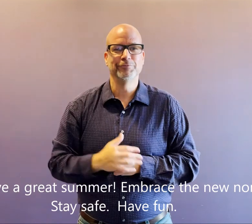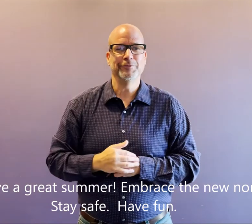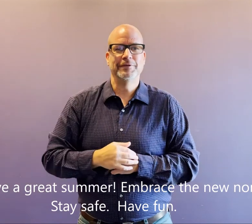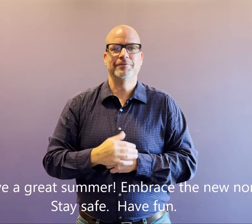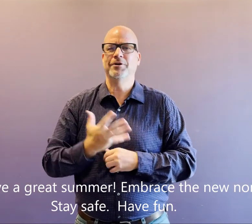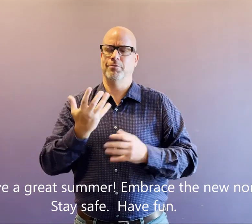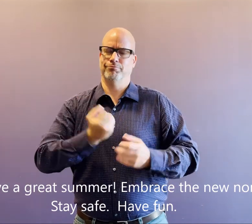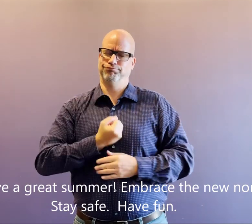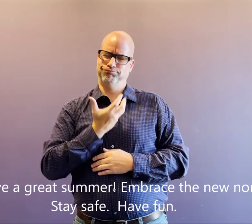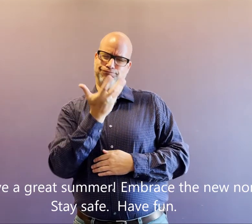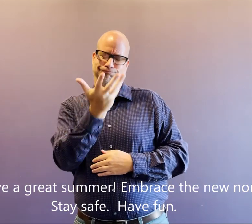Let's have a great summer.